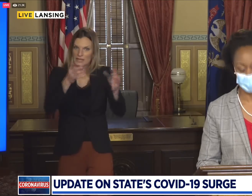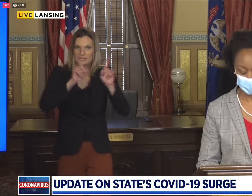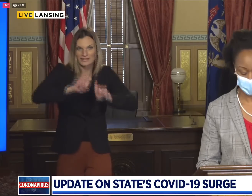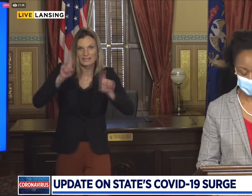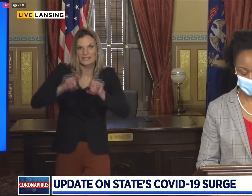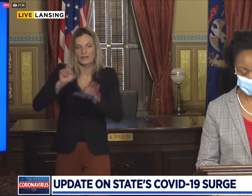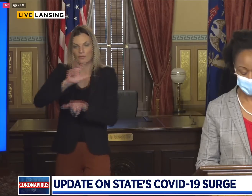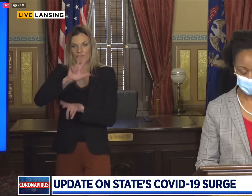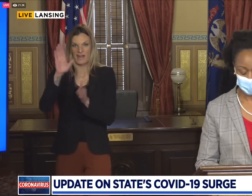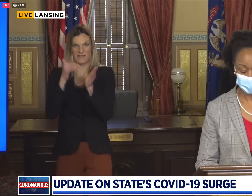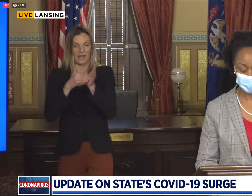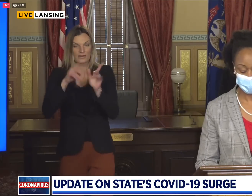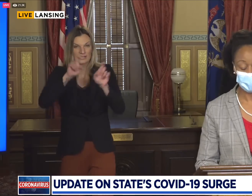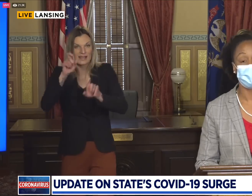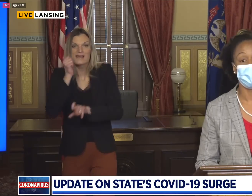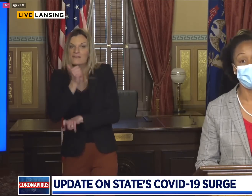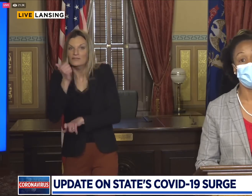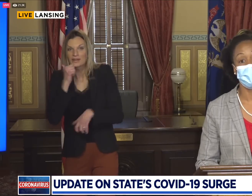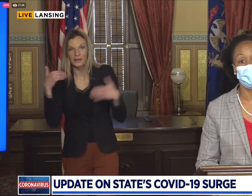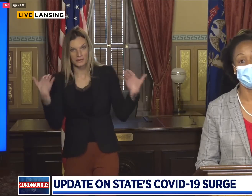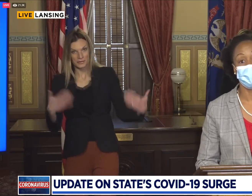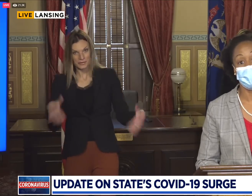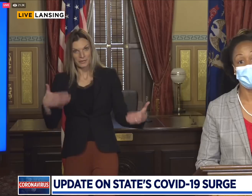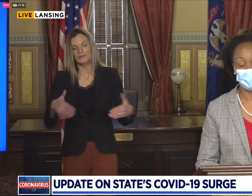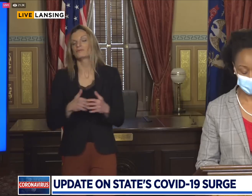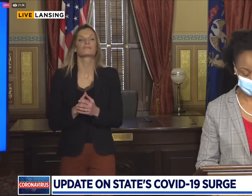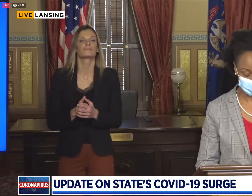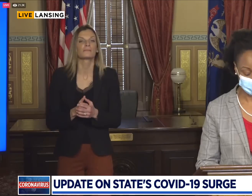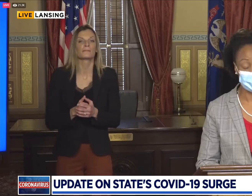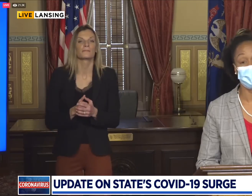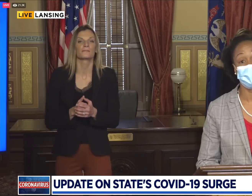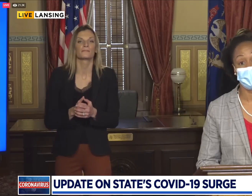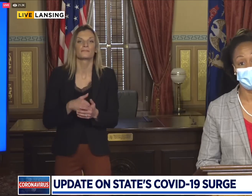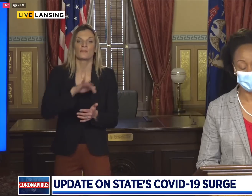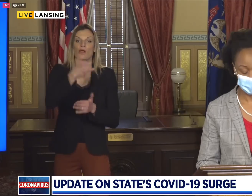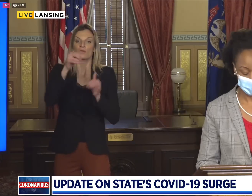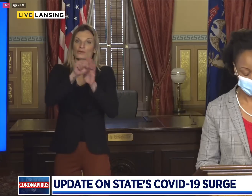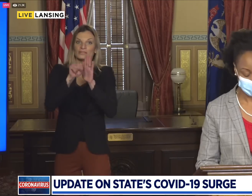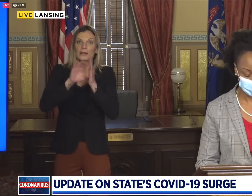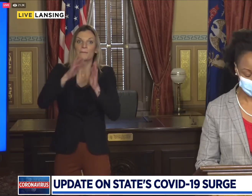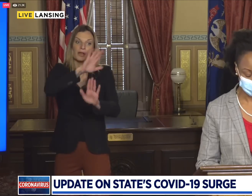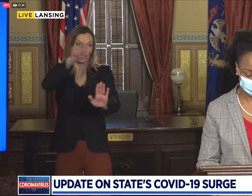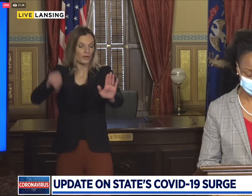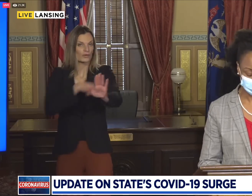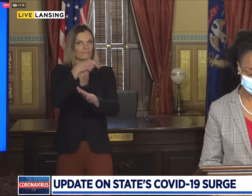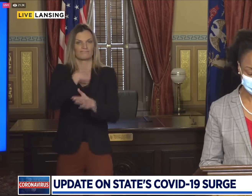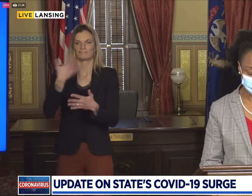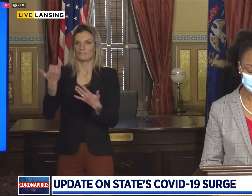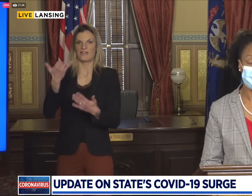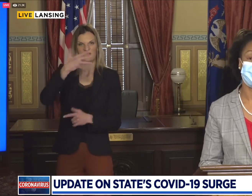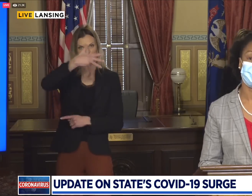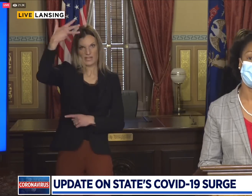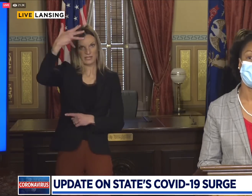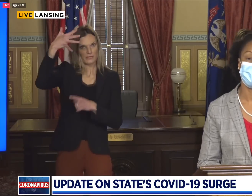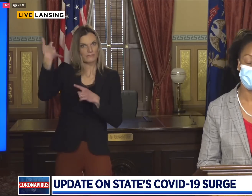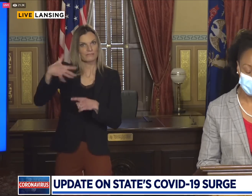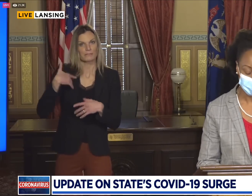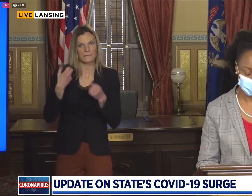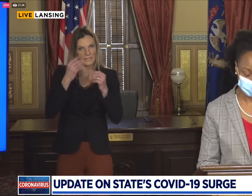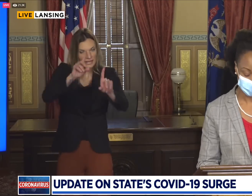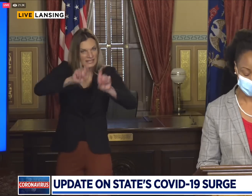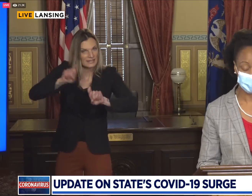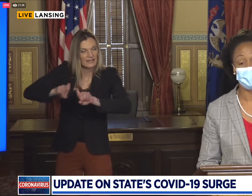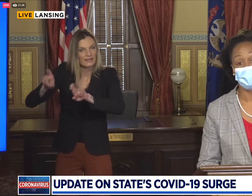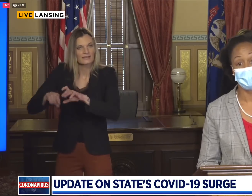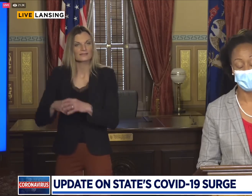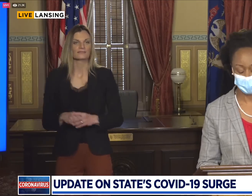tests per day. That's the 5th largest number of total tests for any state in the country. To have more than